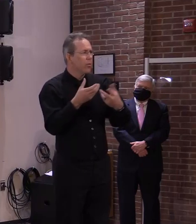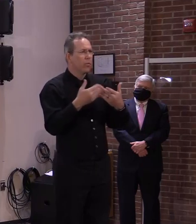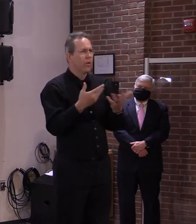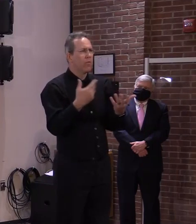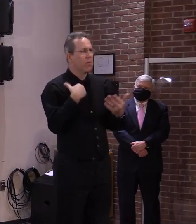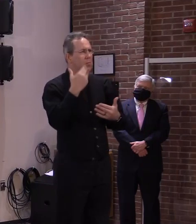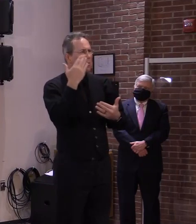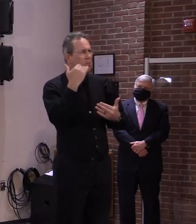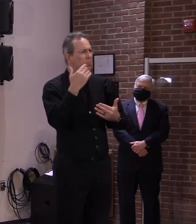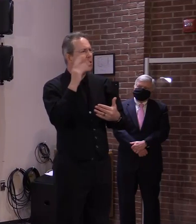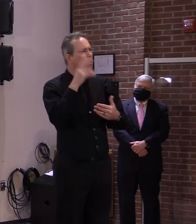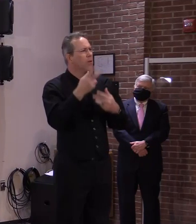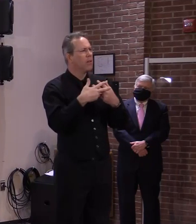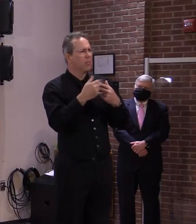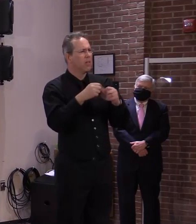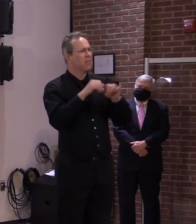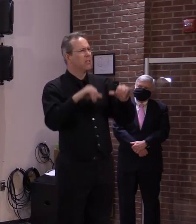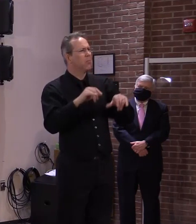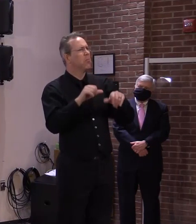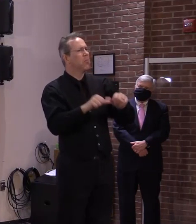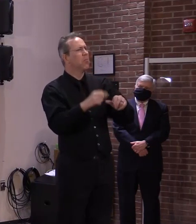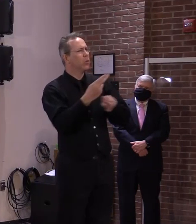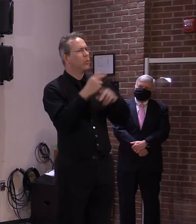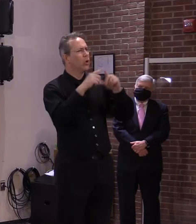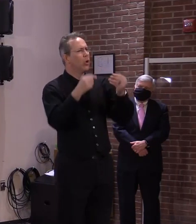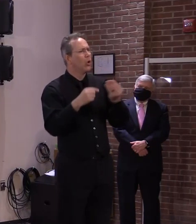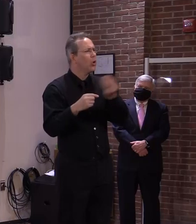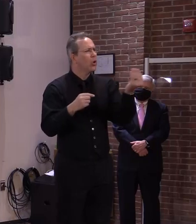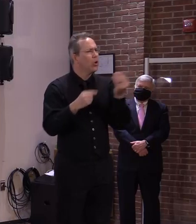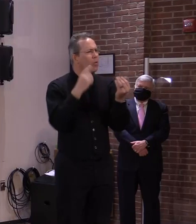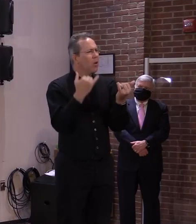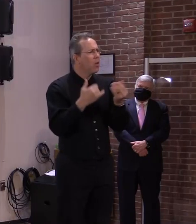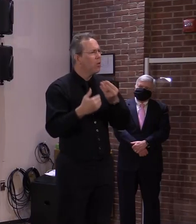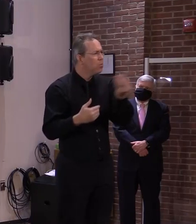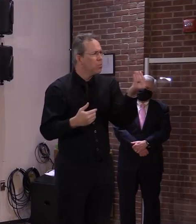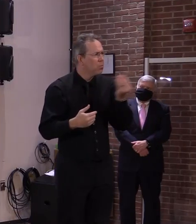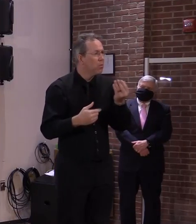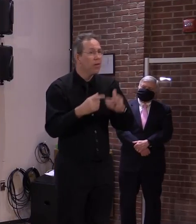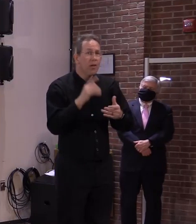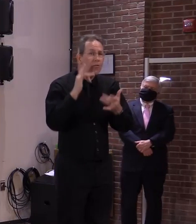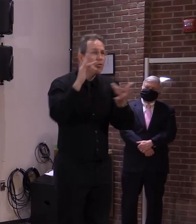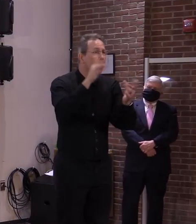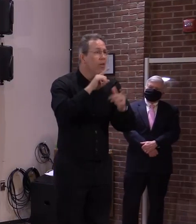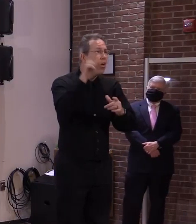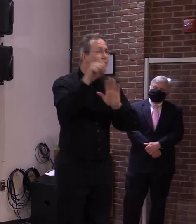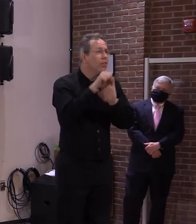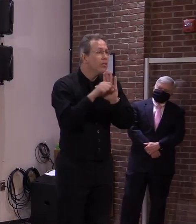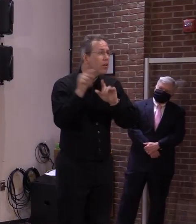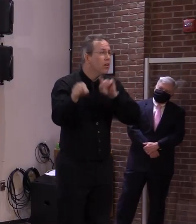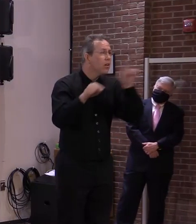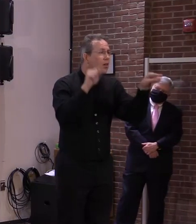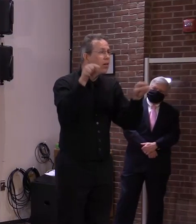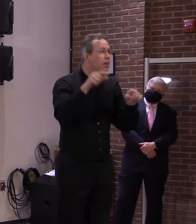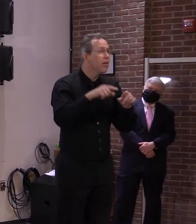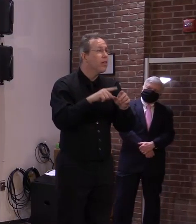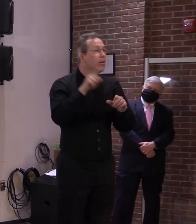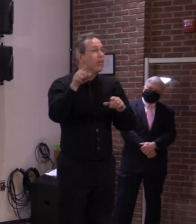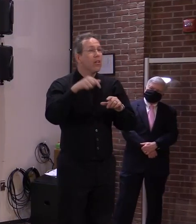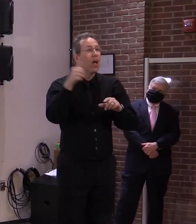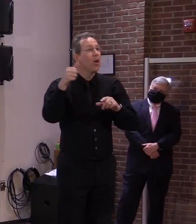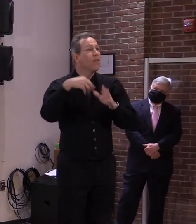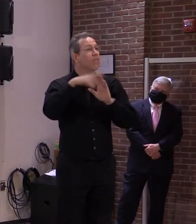have that. And in fact, our travel has been based on those who are vaccinated can freely go in and out of the state.